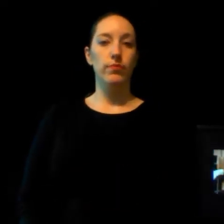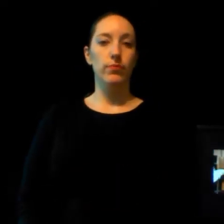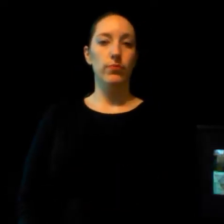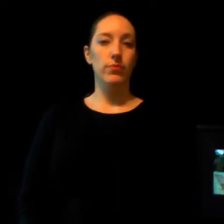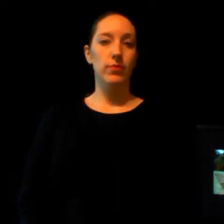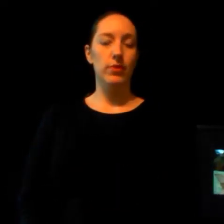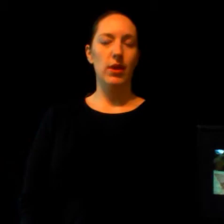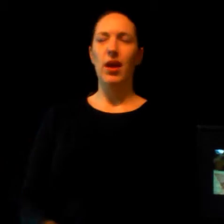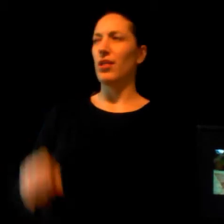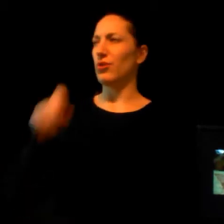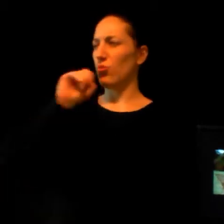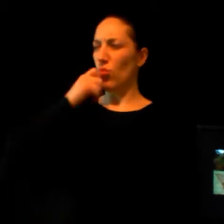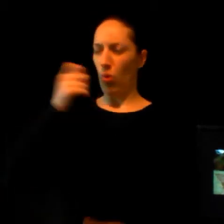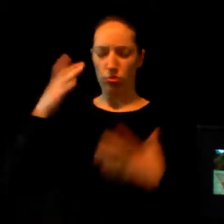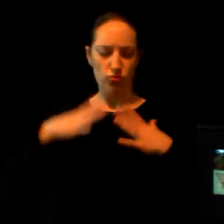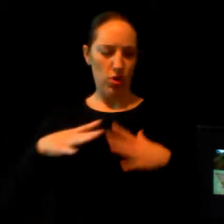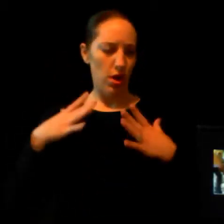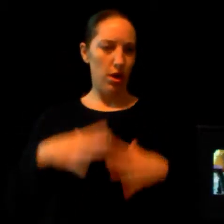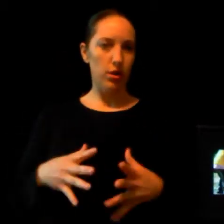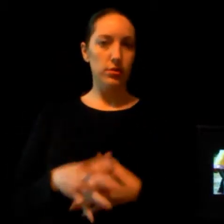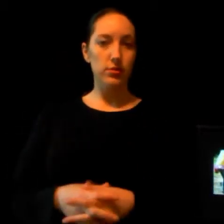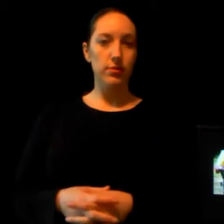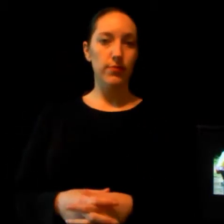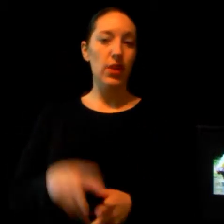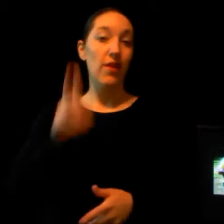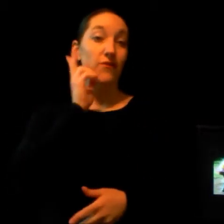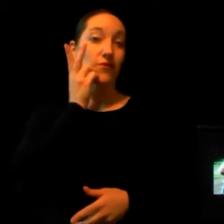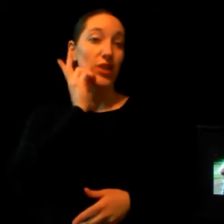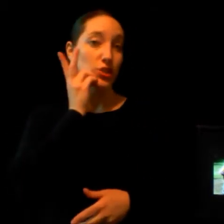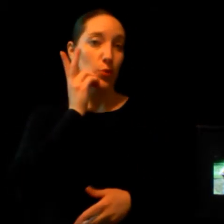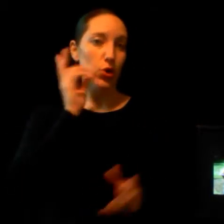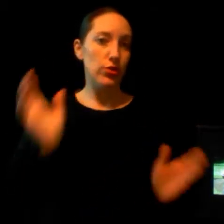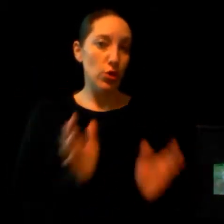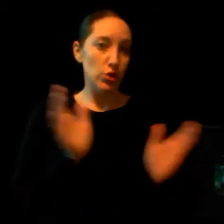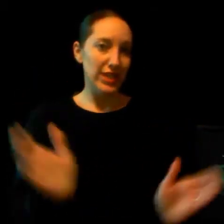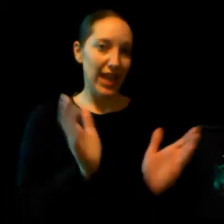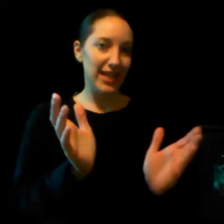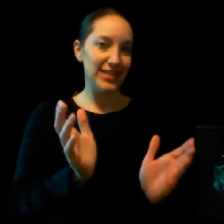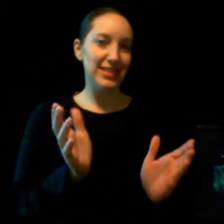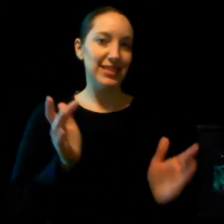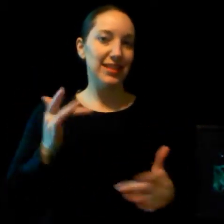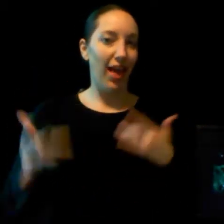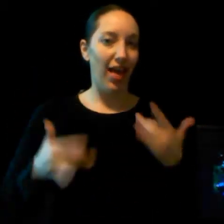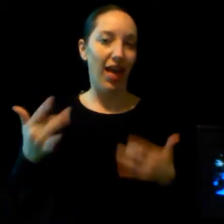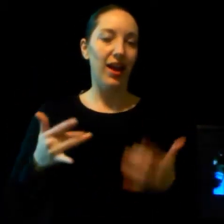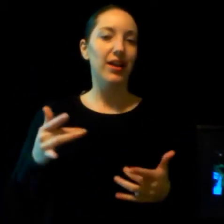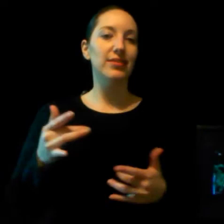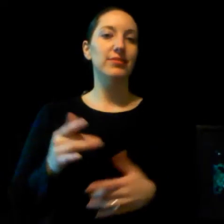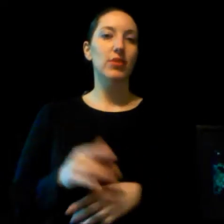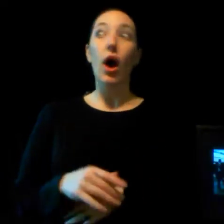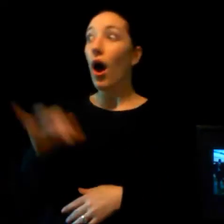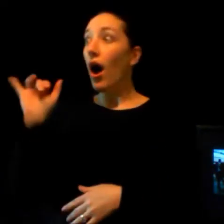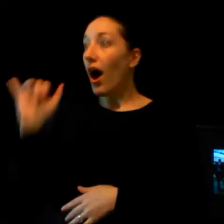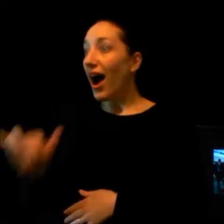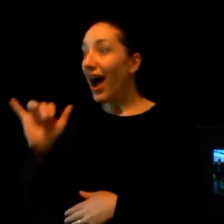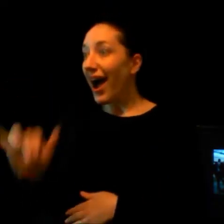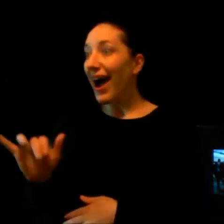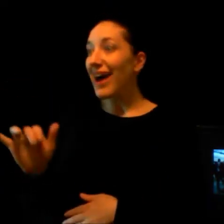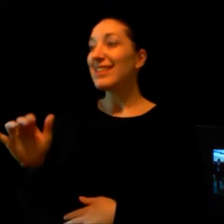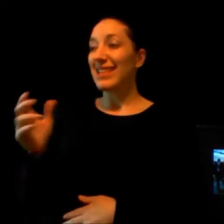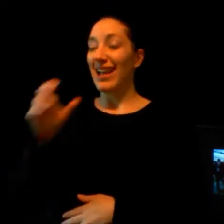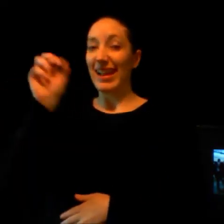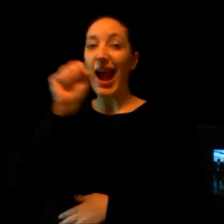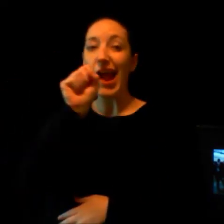address. renowned fruit and vegetable enthusiast Michelle Obama, Hey, look, Sam, there's a carrot. and